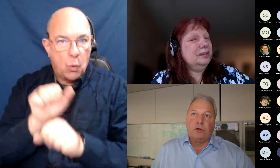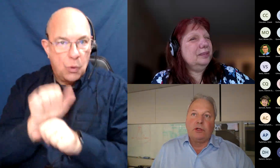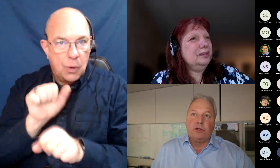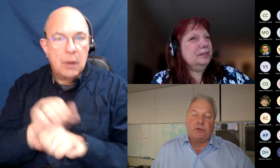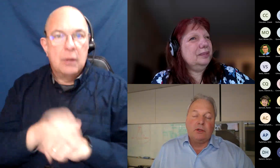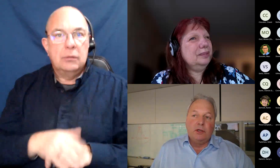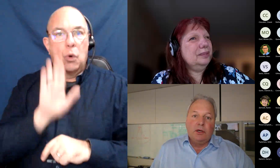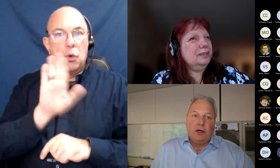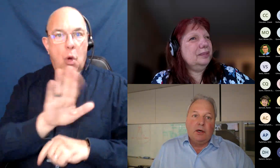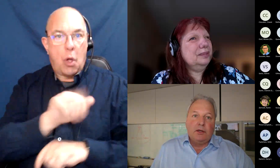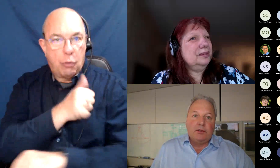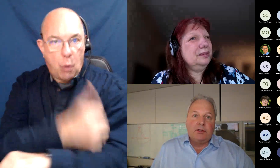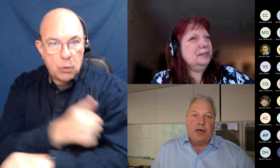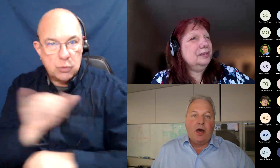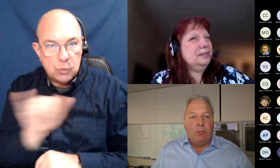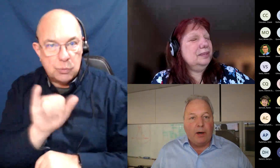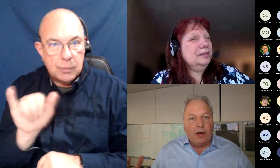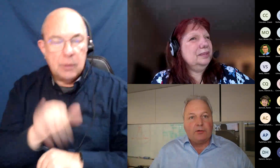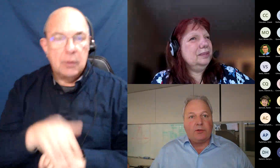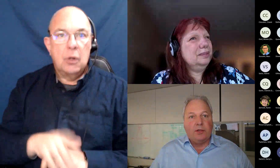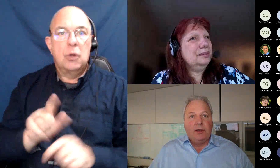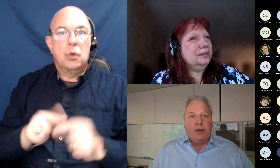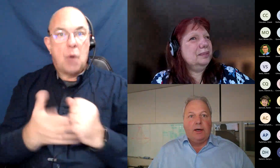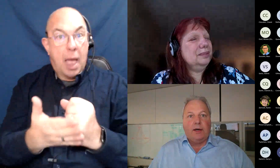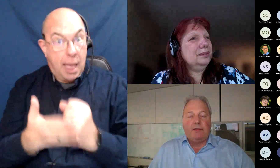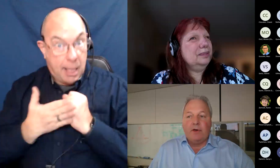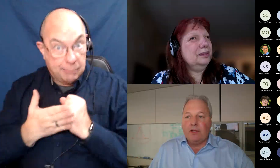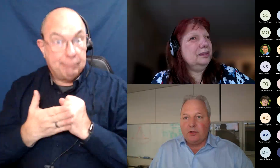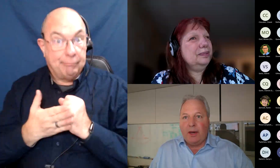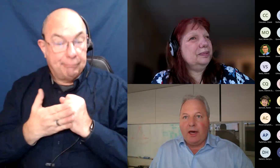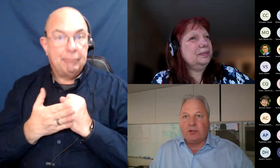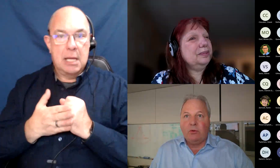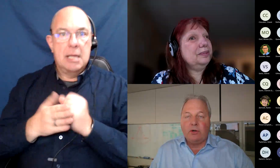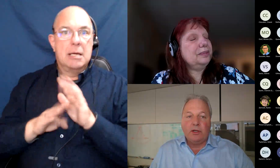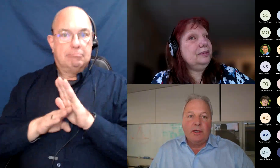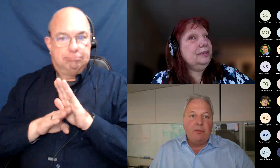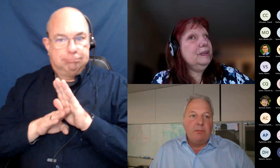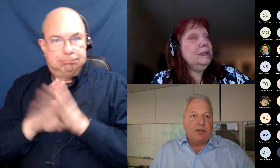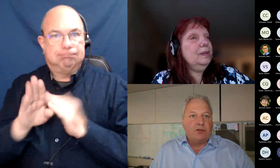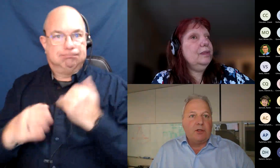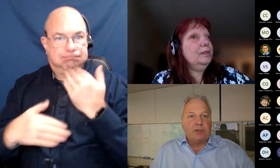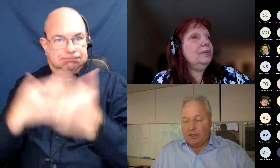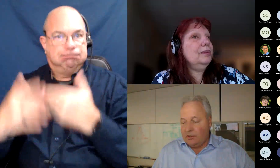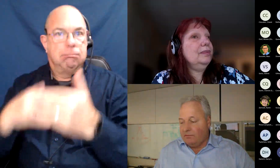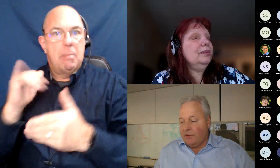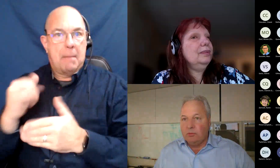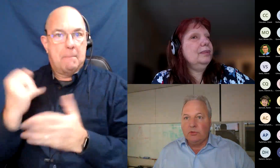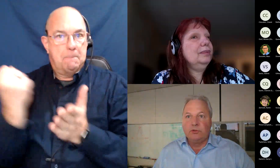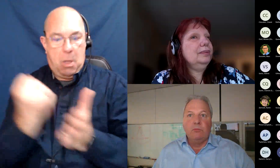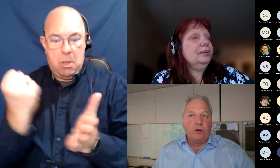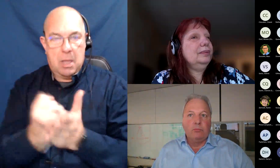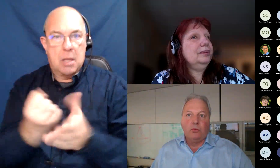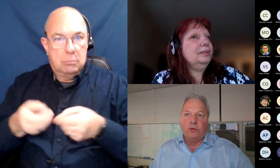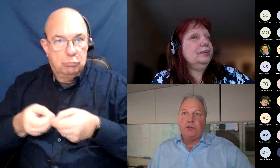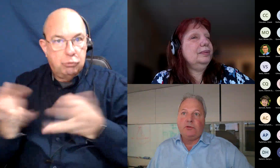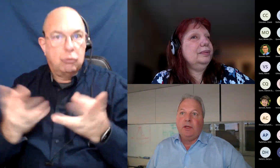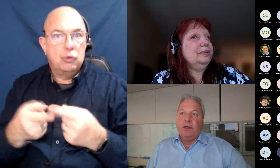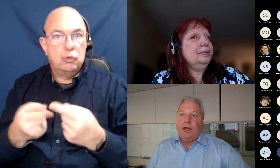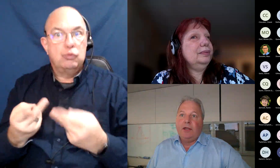your authorities to help us advance the Passport and make it something that is available to